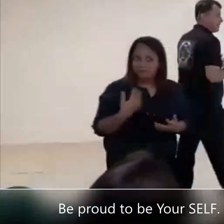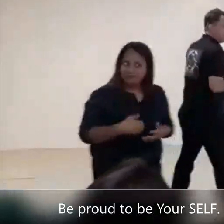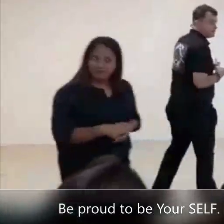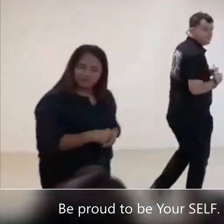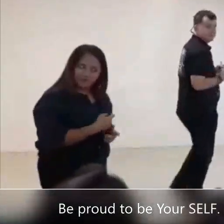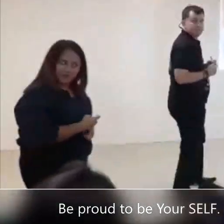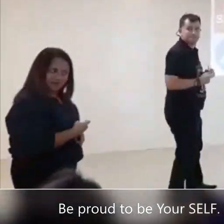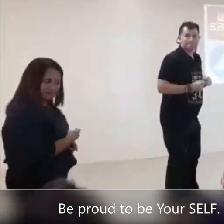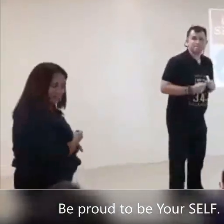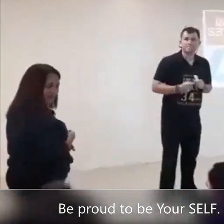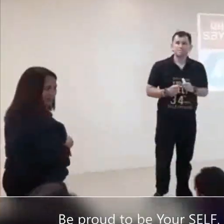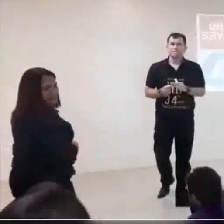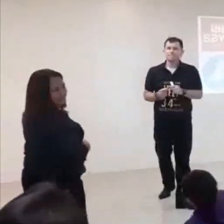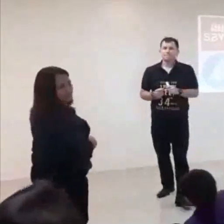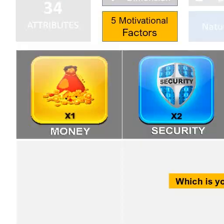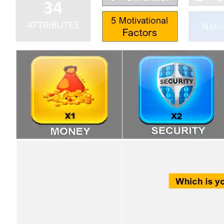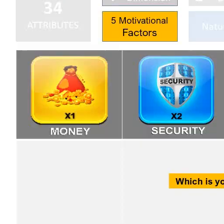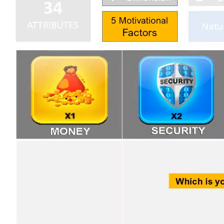Okay?